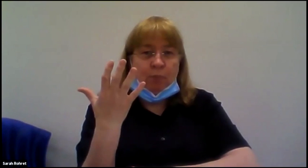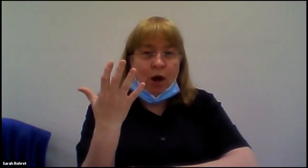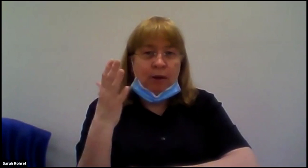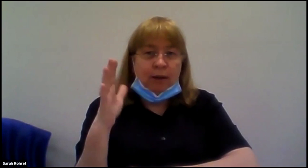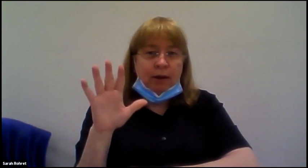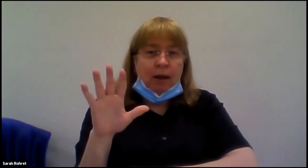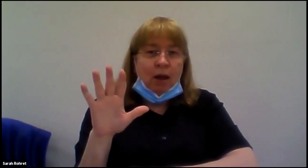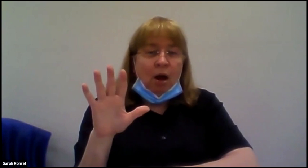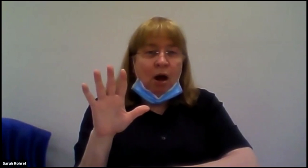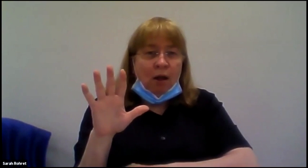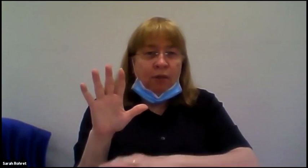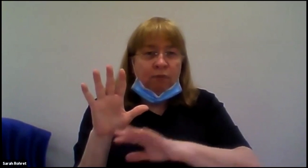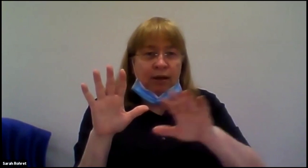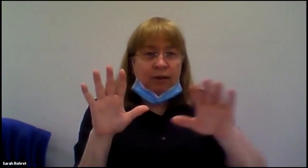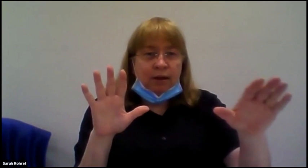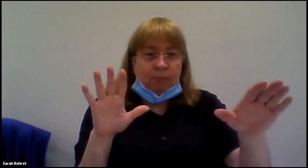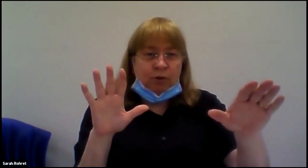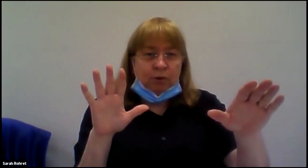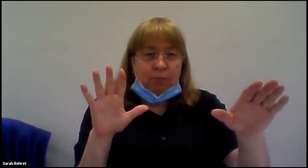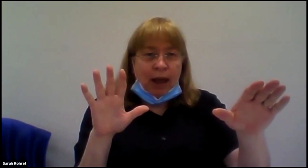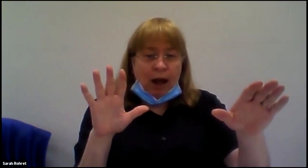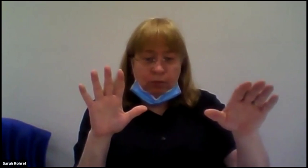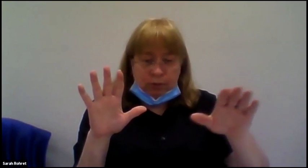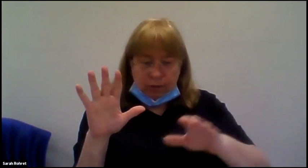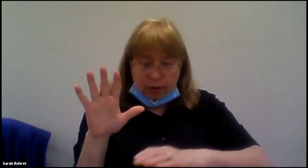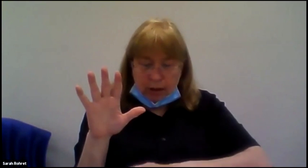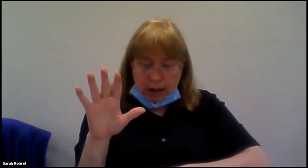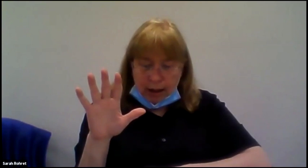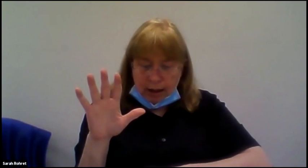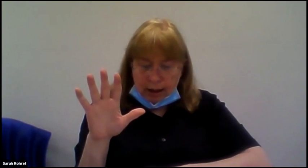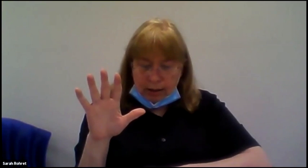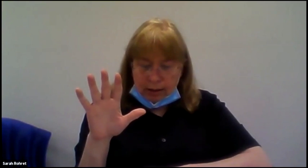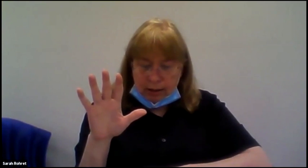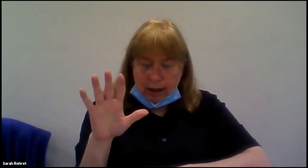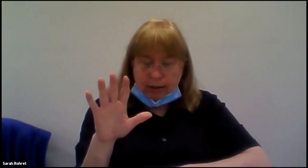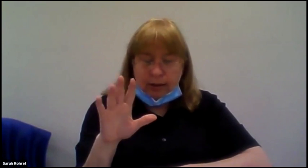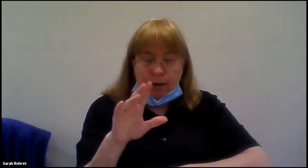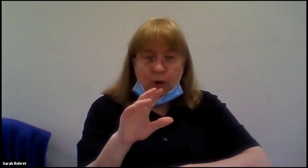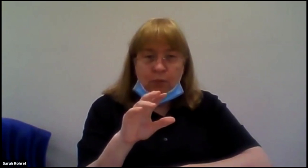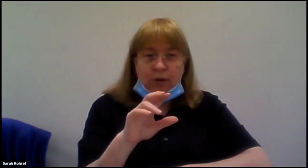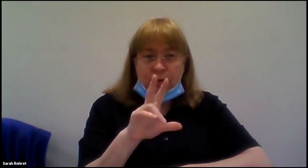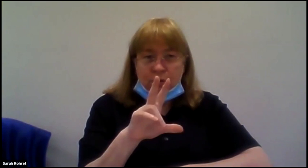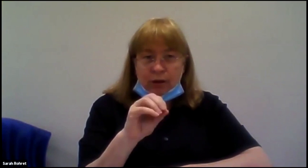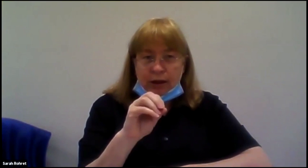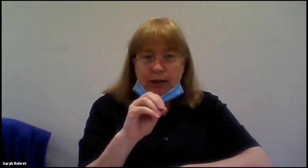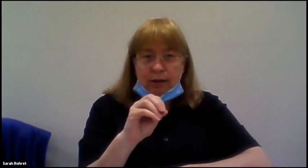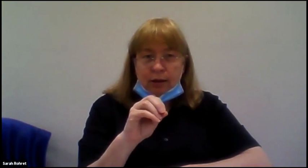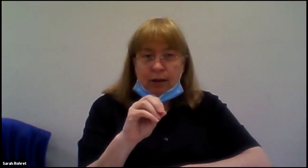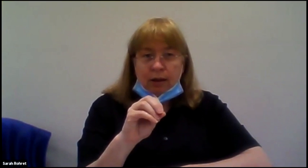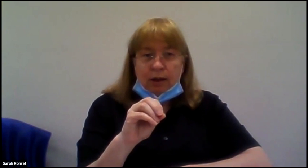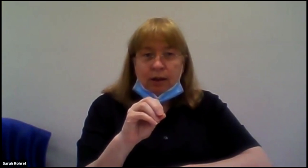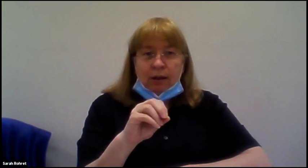palm in. All the rest of the numbers going to be out. And that's the same way with 30. Then we